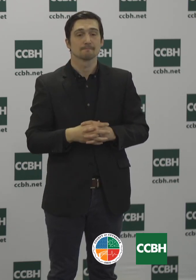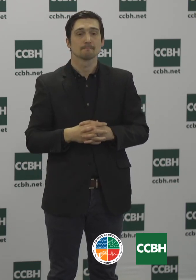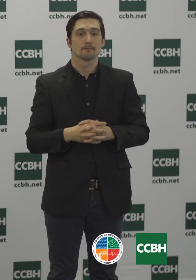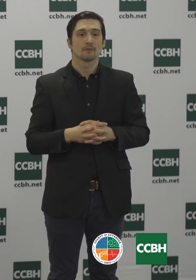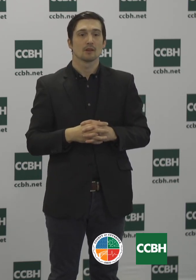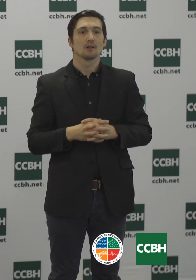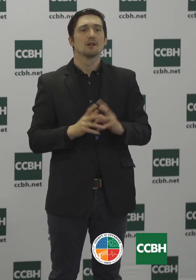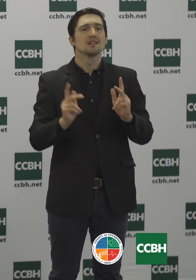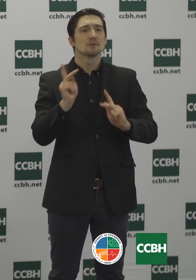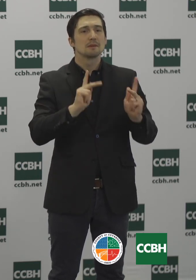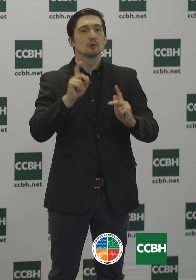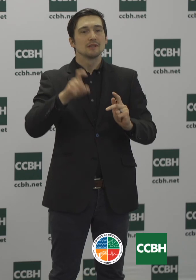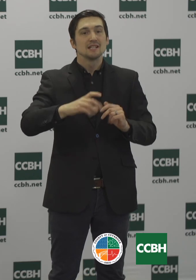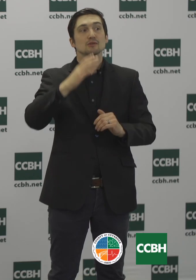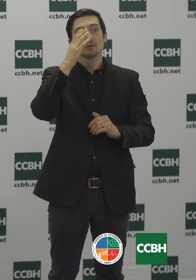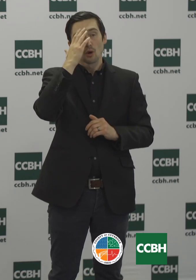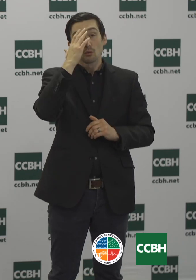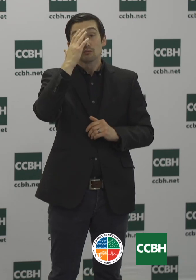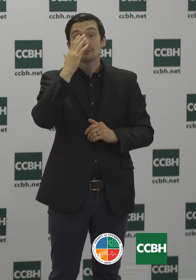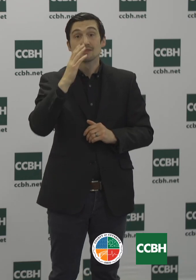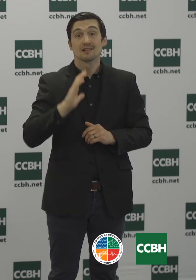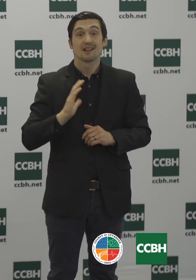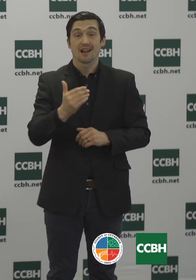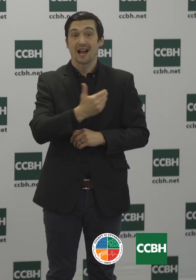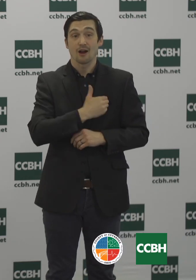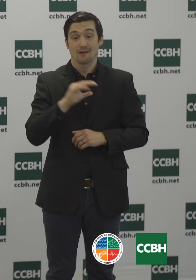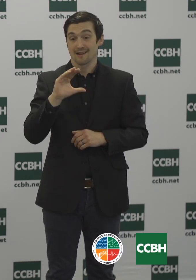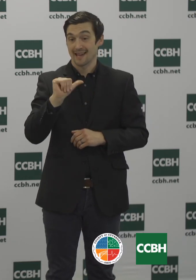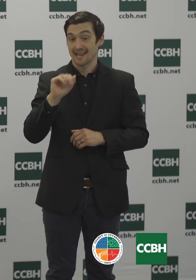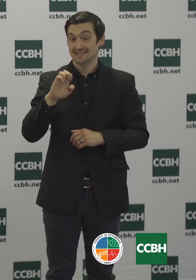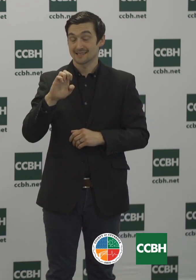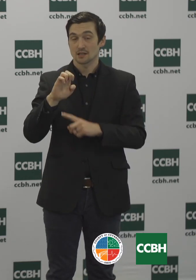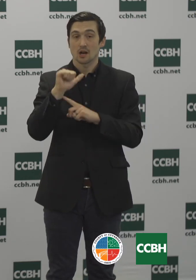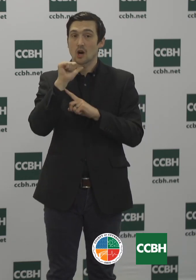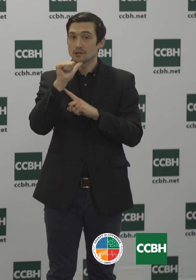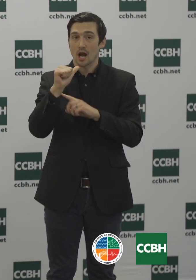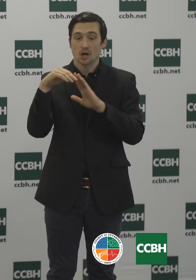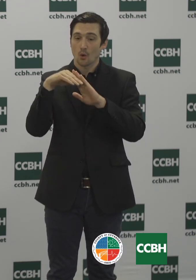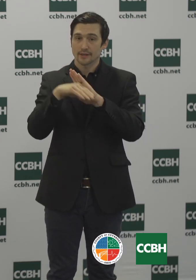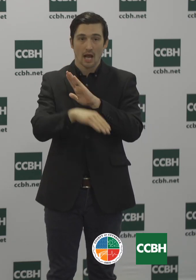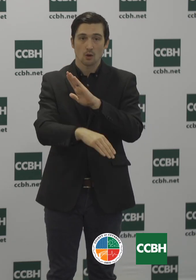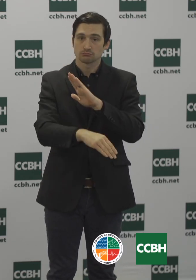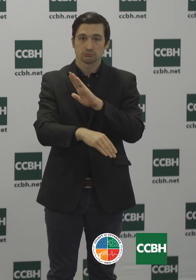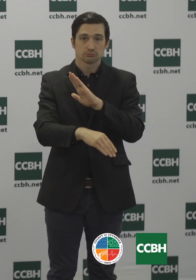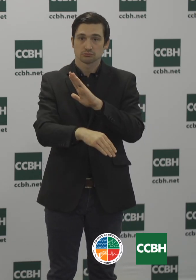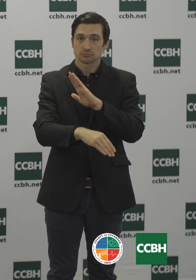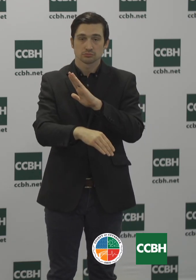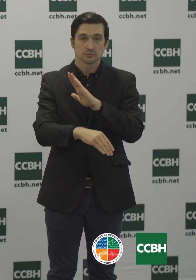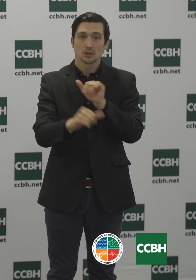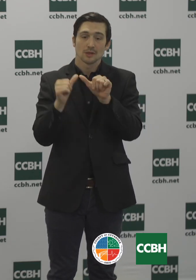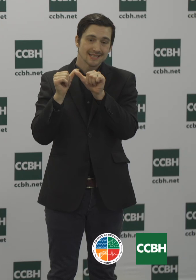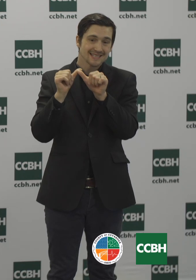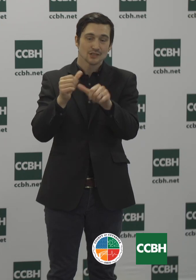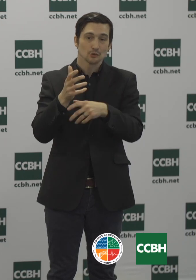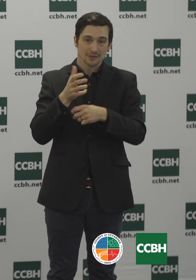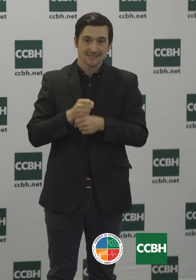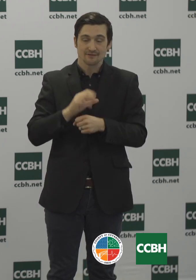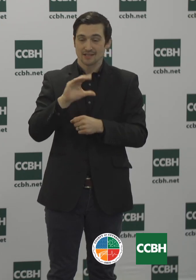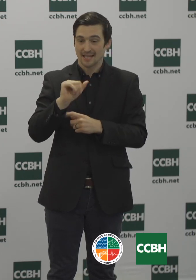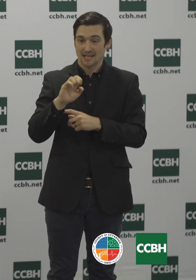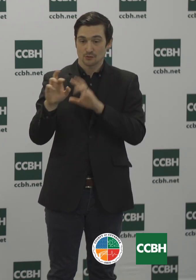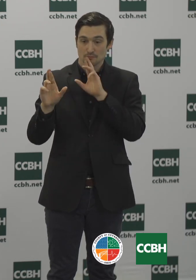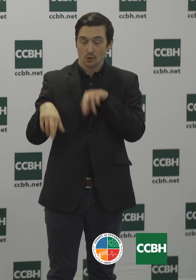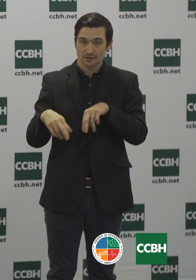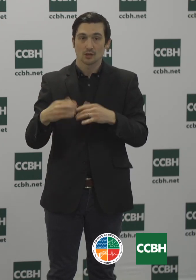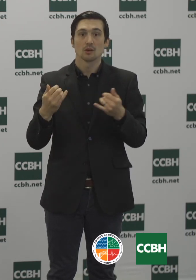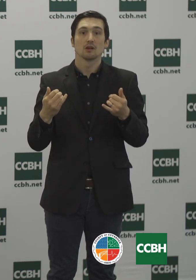need to know that our cases are not going down. We continue to receive case reports, and unfortunately and